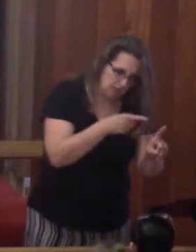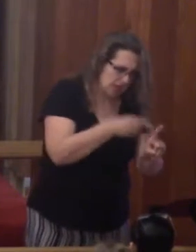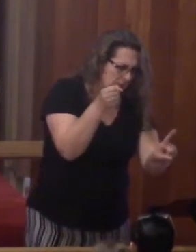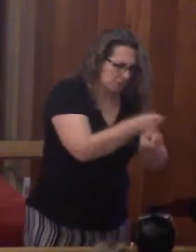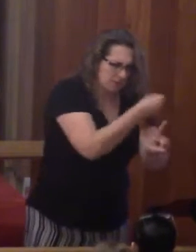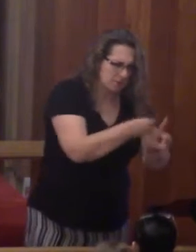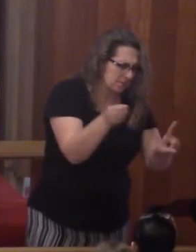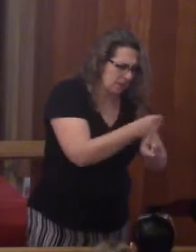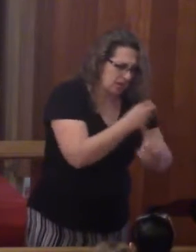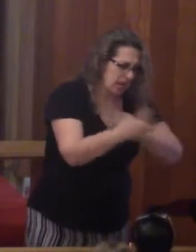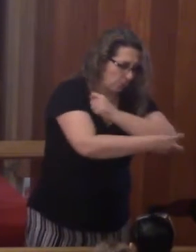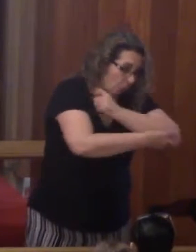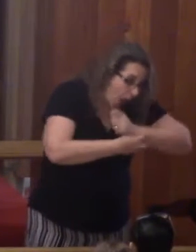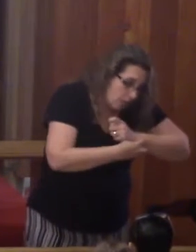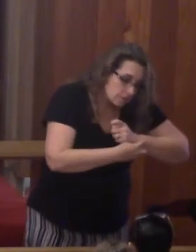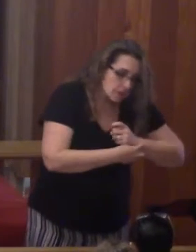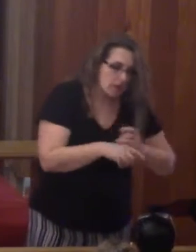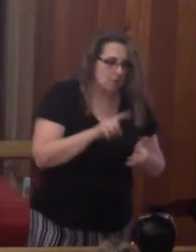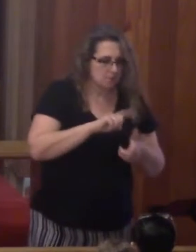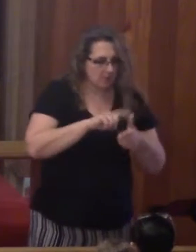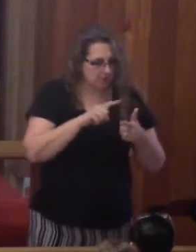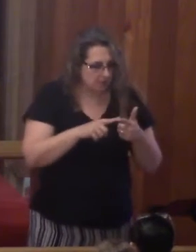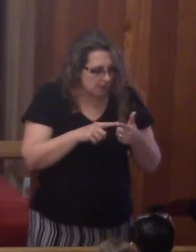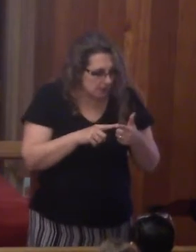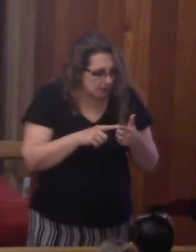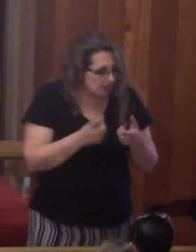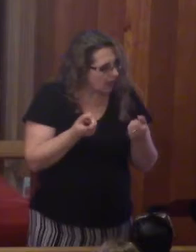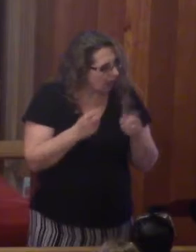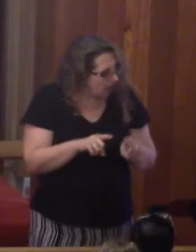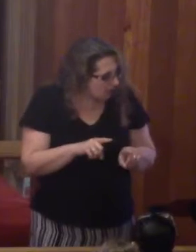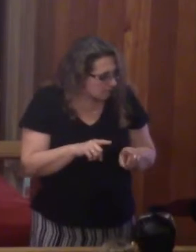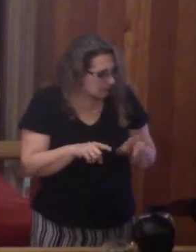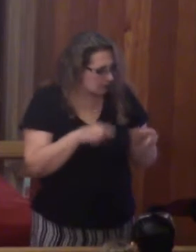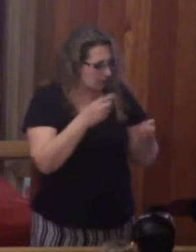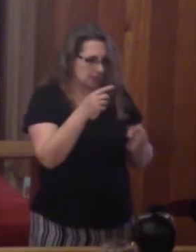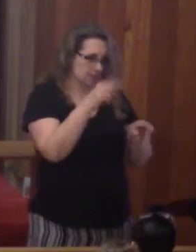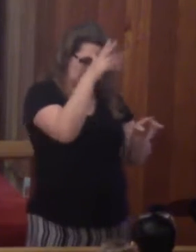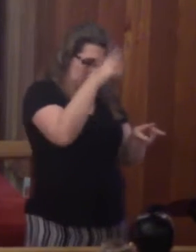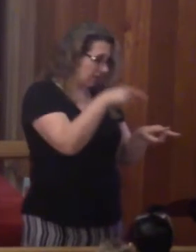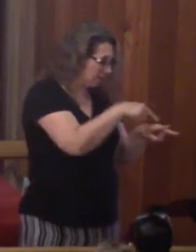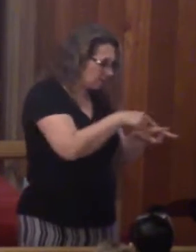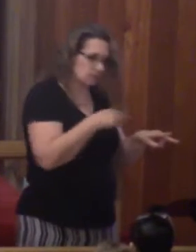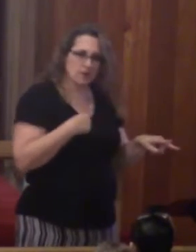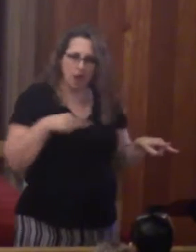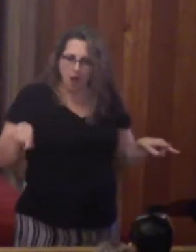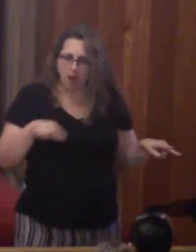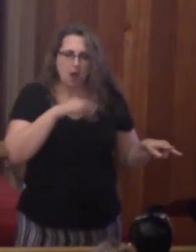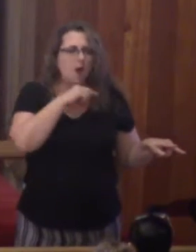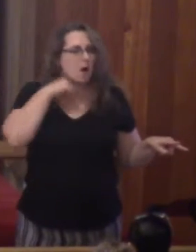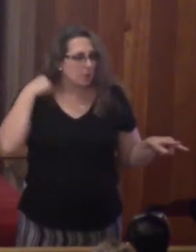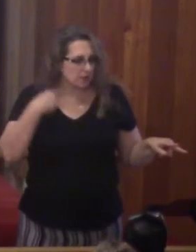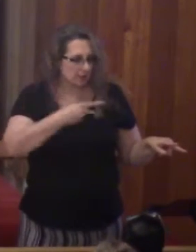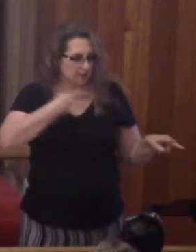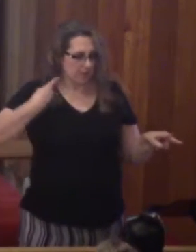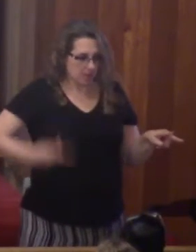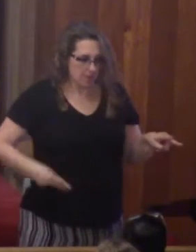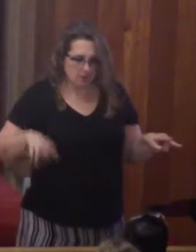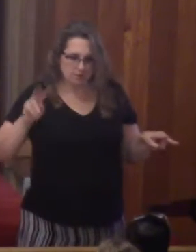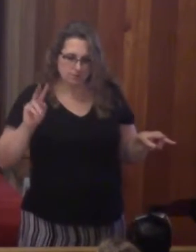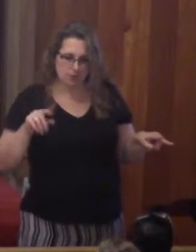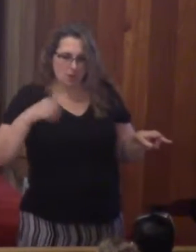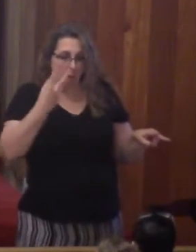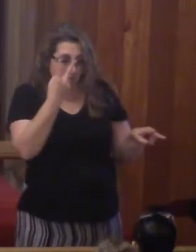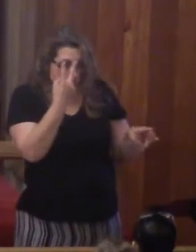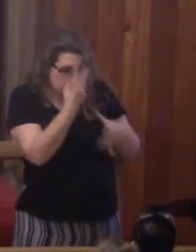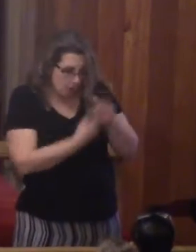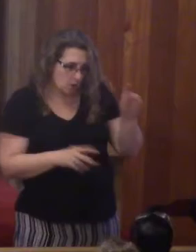beating them, right? And all of a sudden, it says by accident, by happen chance, a Levite and a priest both come by